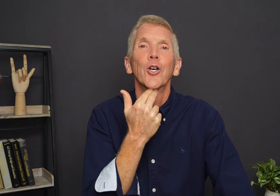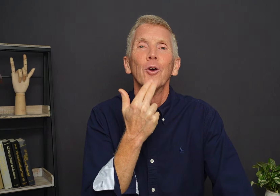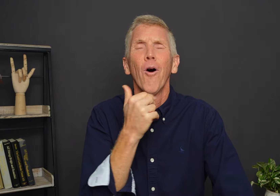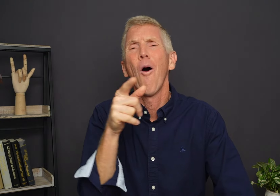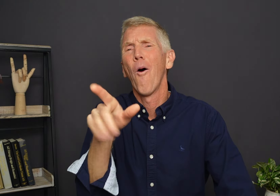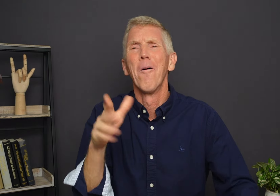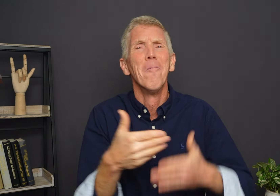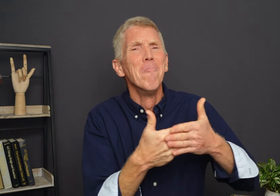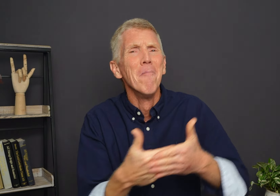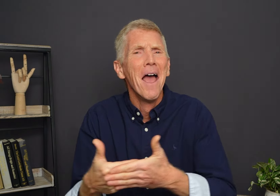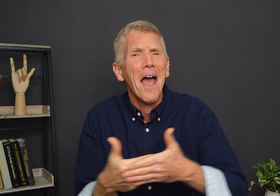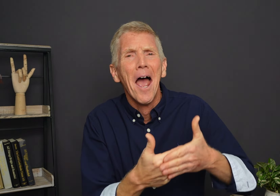Cute, oh.